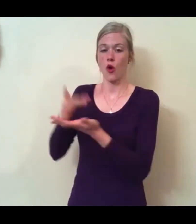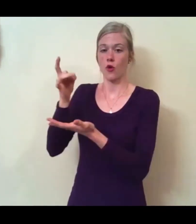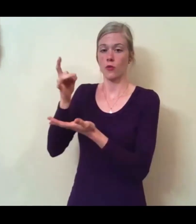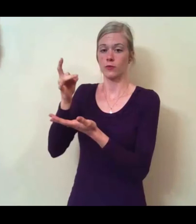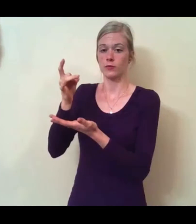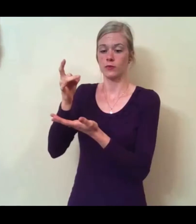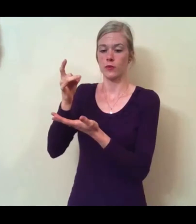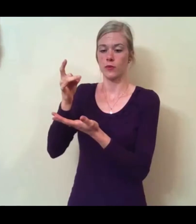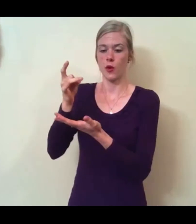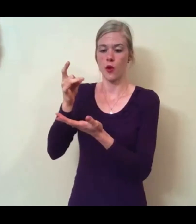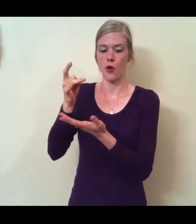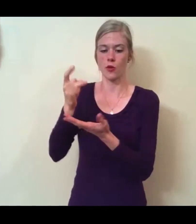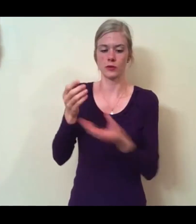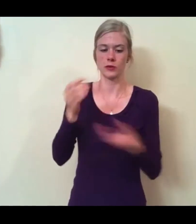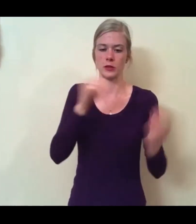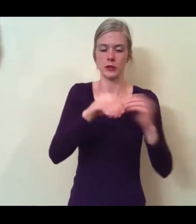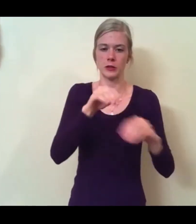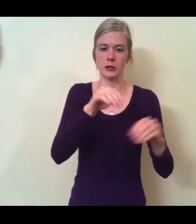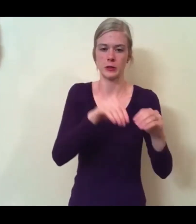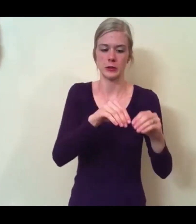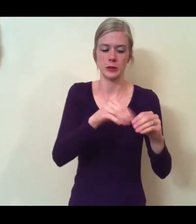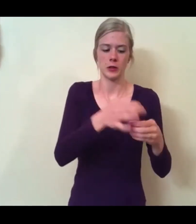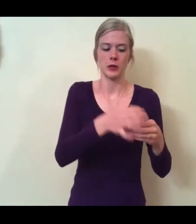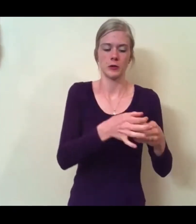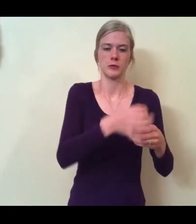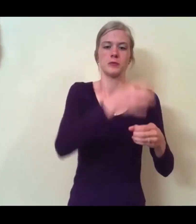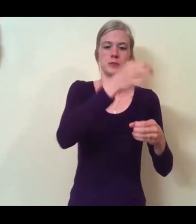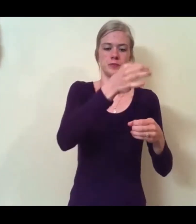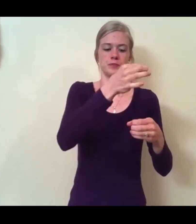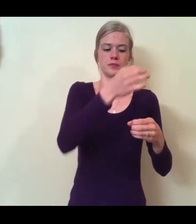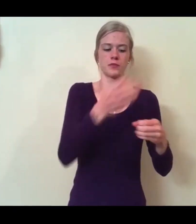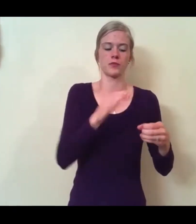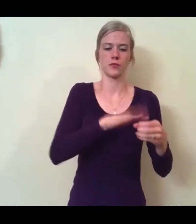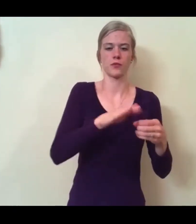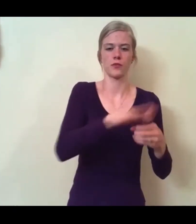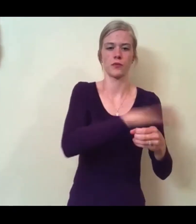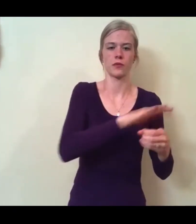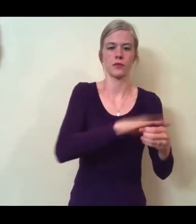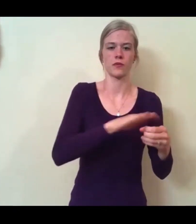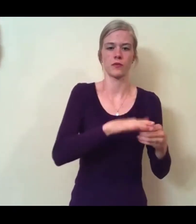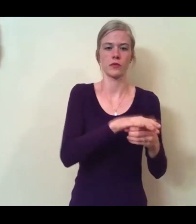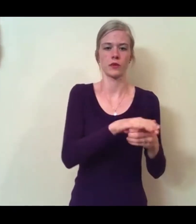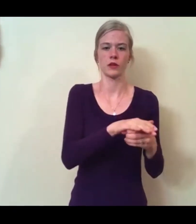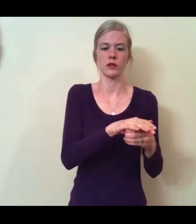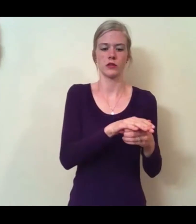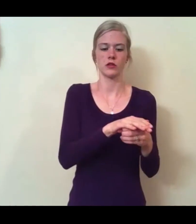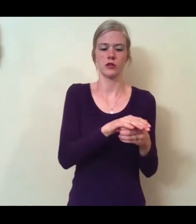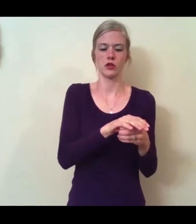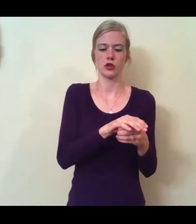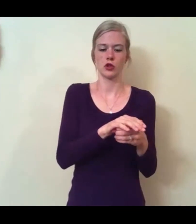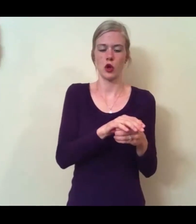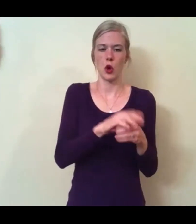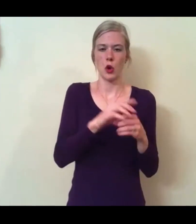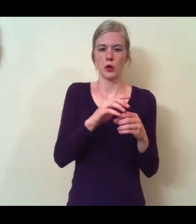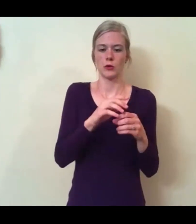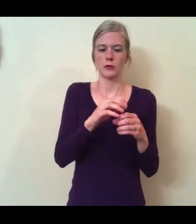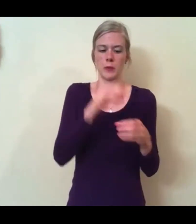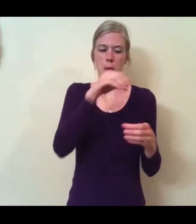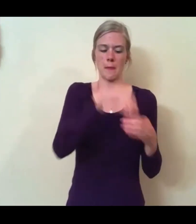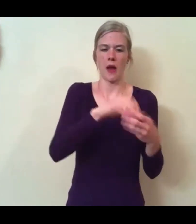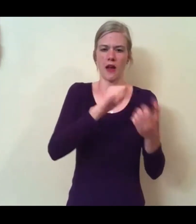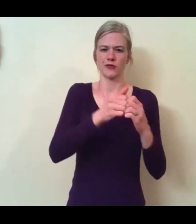with 4 to 6 inches of soil. The ideal depth varies with the species or the variety, but in